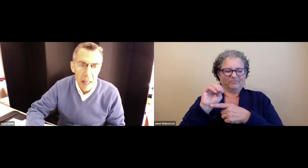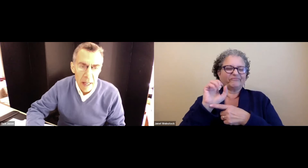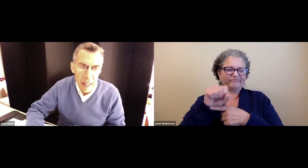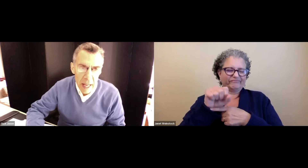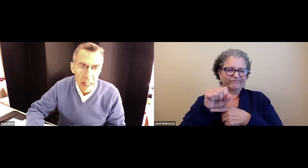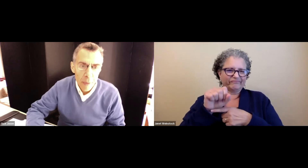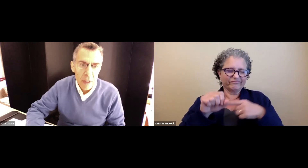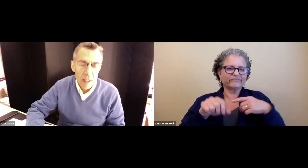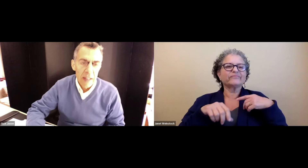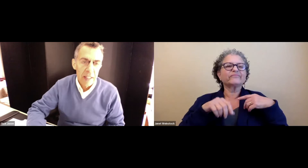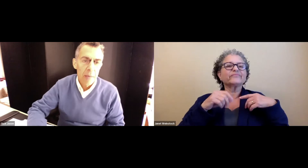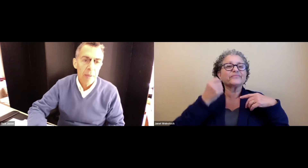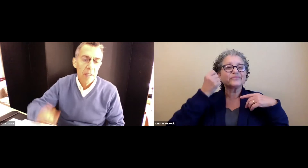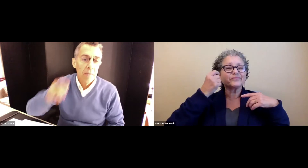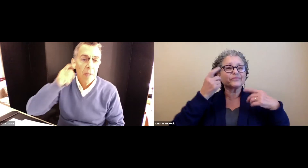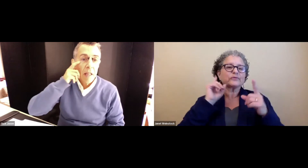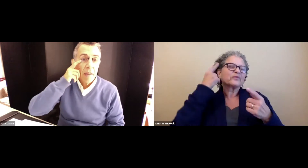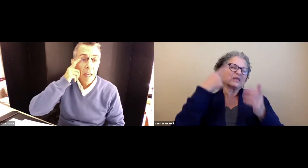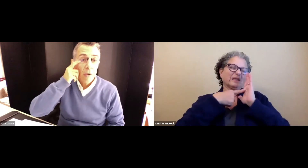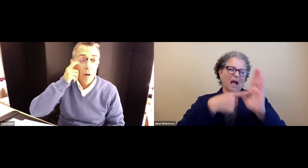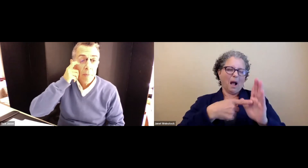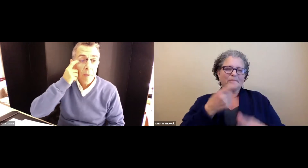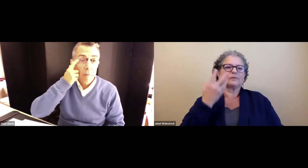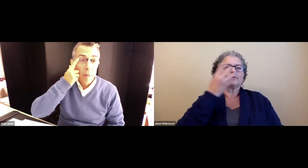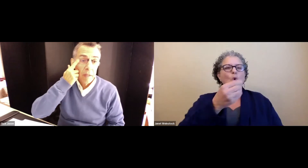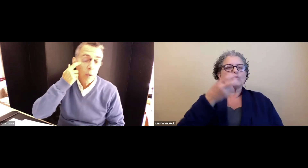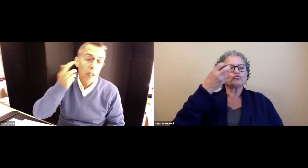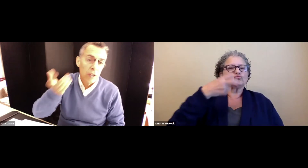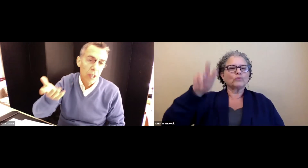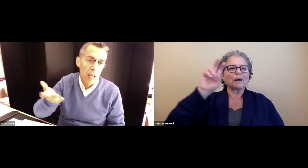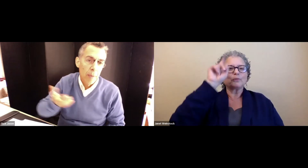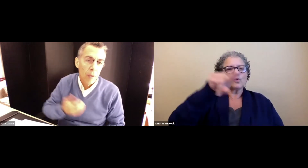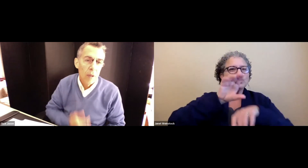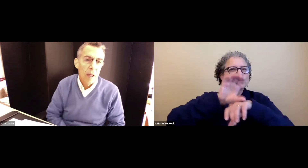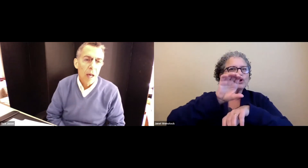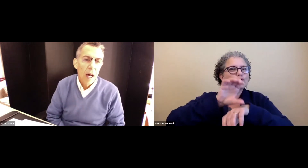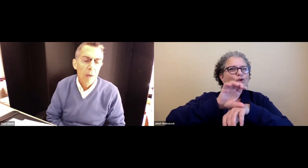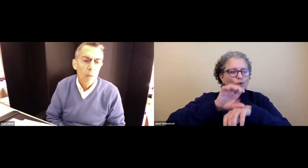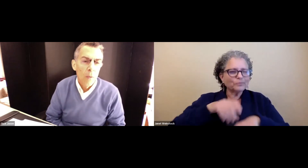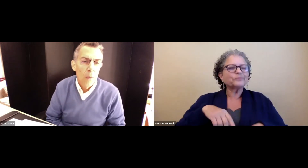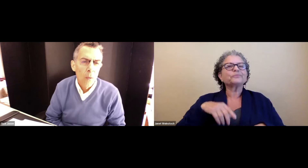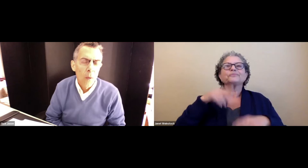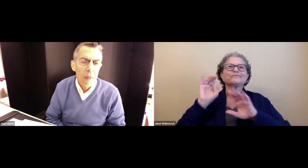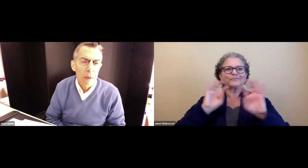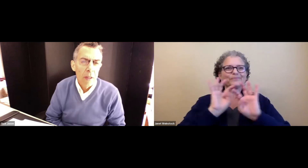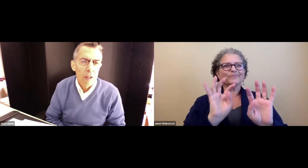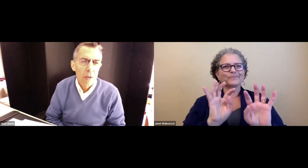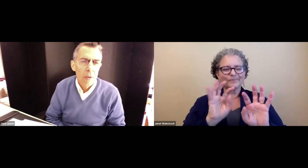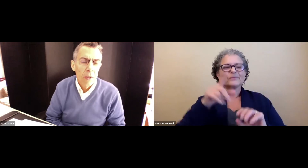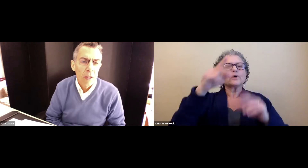yet in the presence of anti-Semitism, they grew up, but, well, here's a good example. When they went to a church